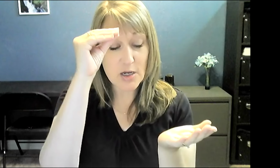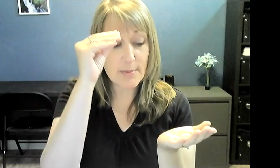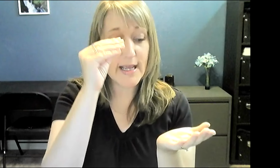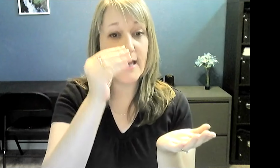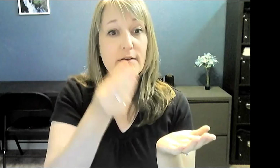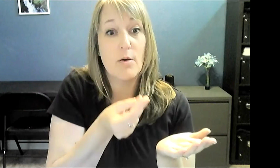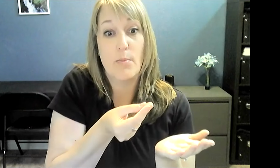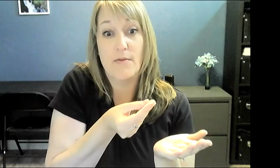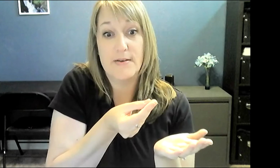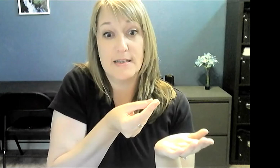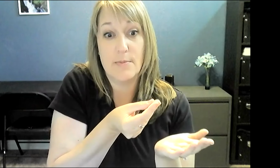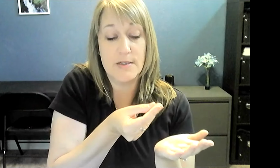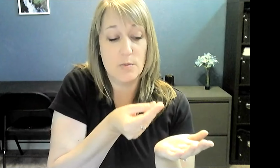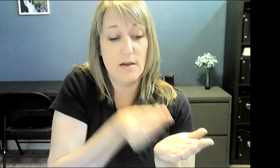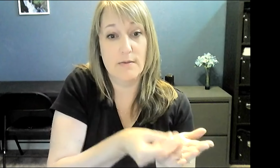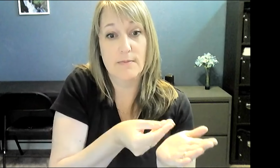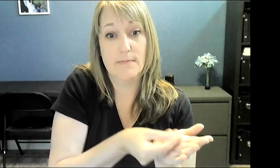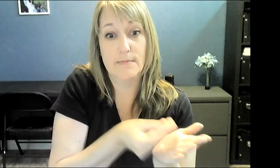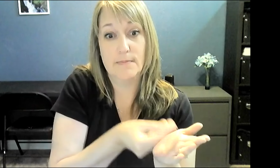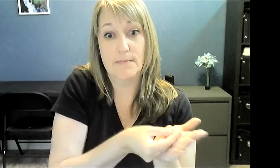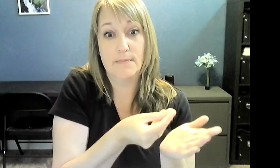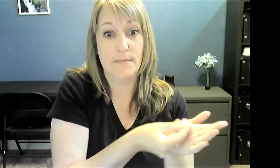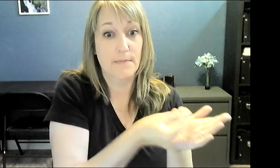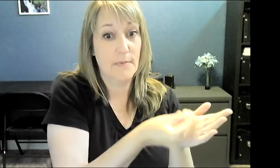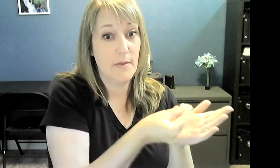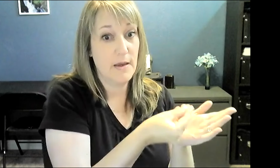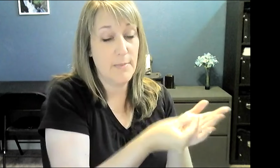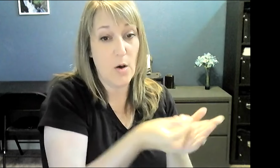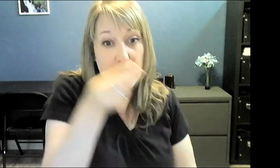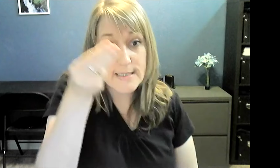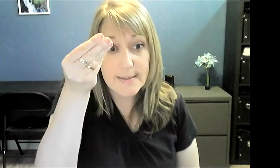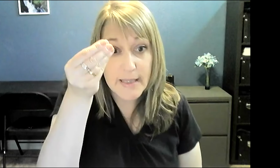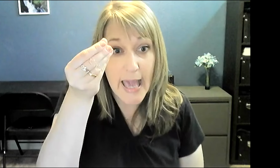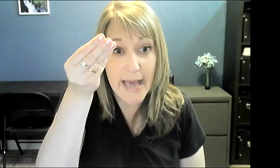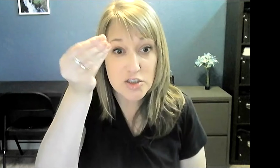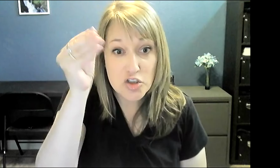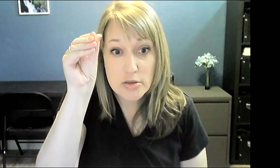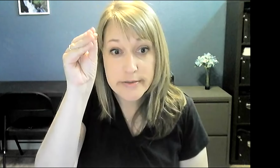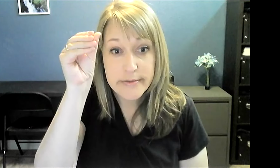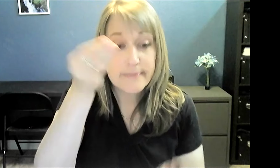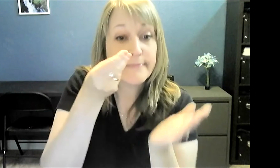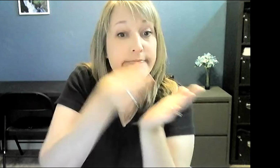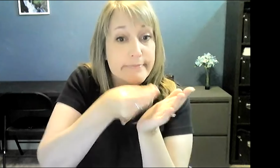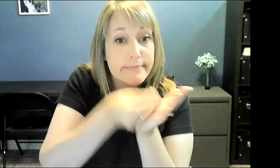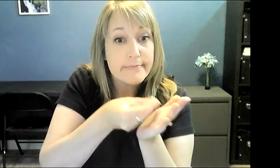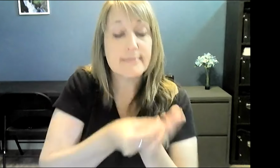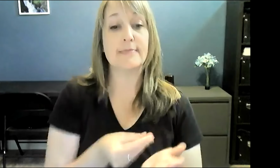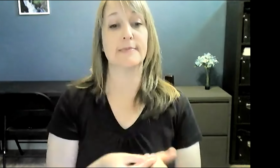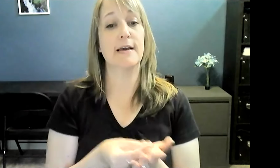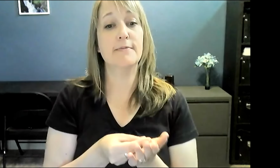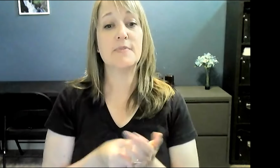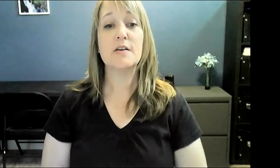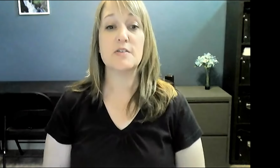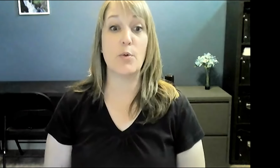dominant hand, palm facing up as well. Think about holding some cash. Okay, so